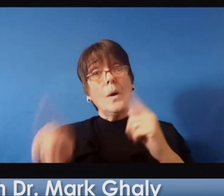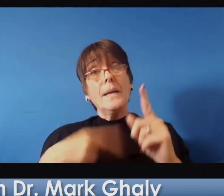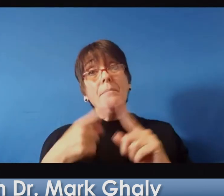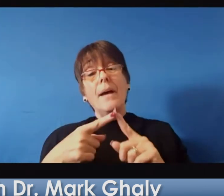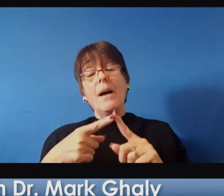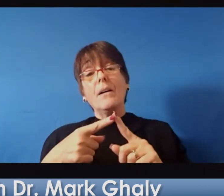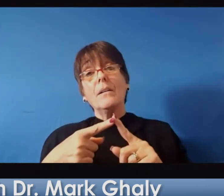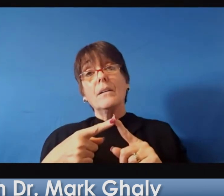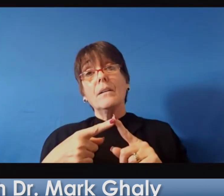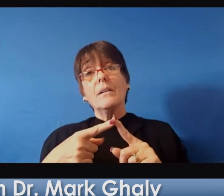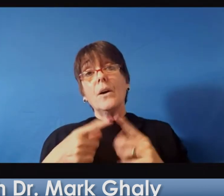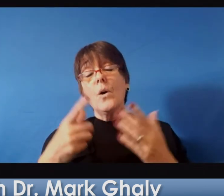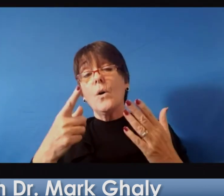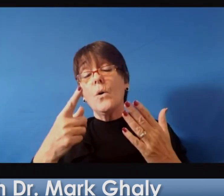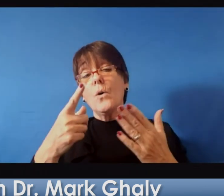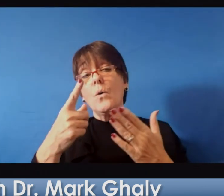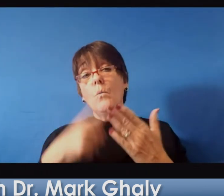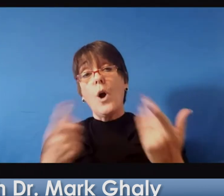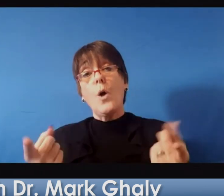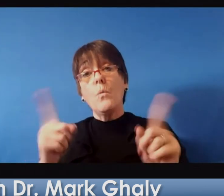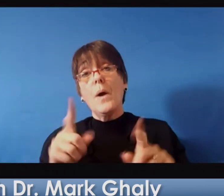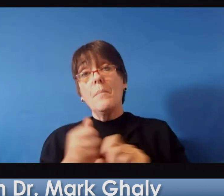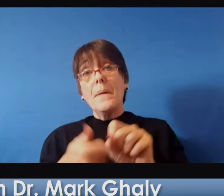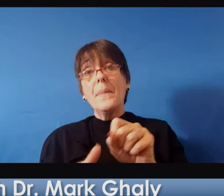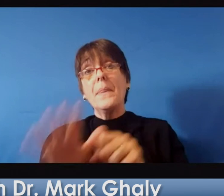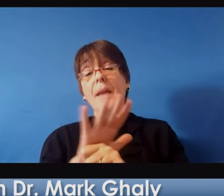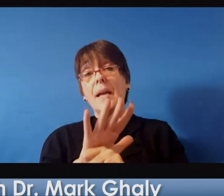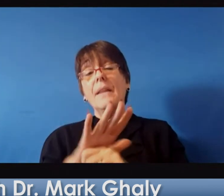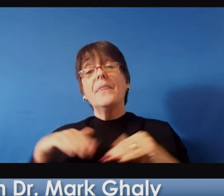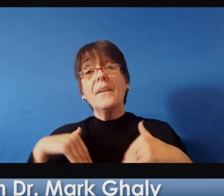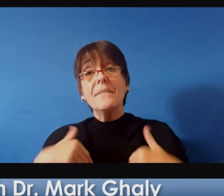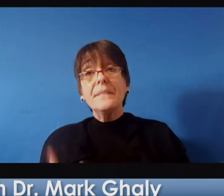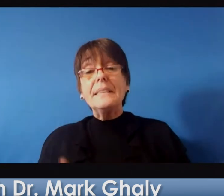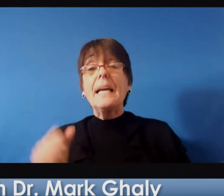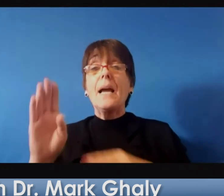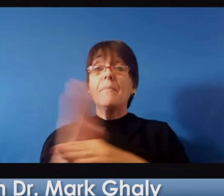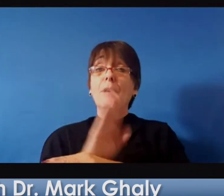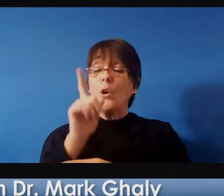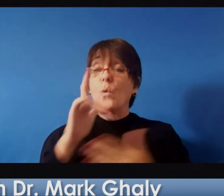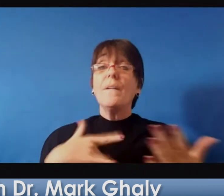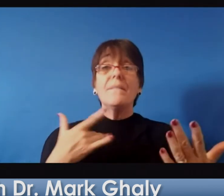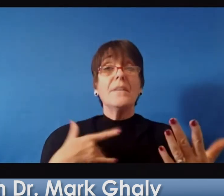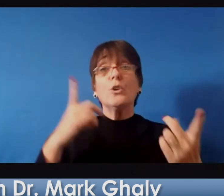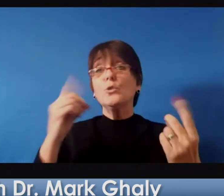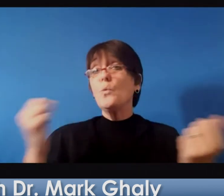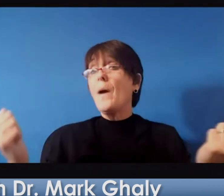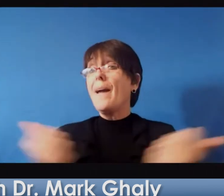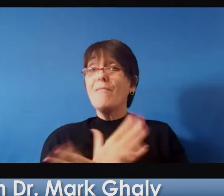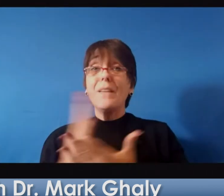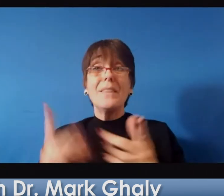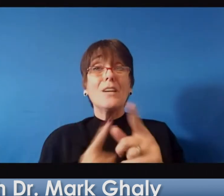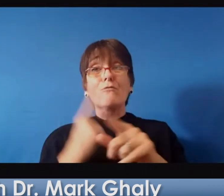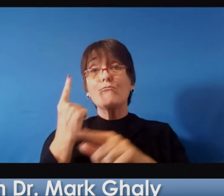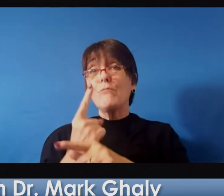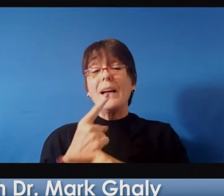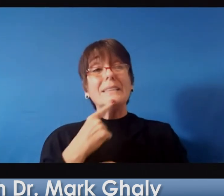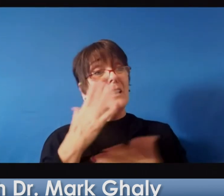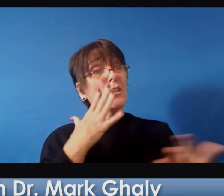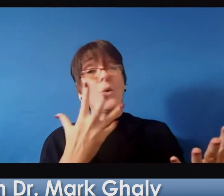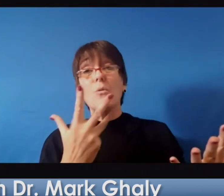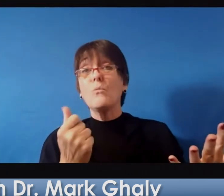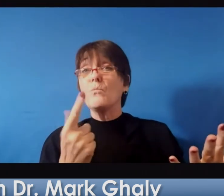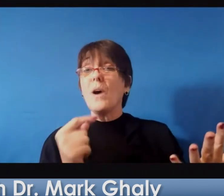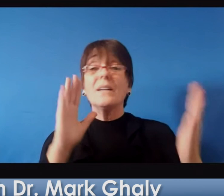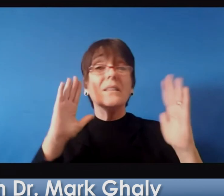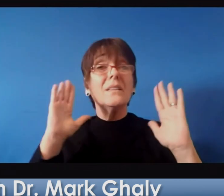unintended consequence of, with this pandemic fatigue and businesses who feel they've done all the right things, saying, you know what, I'm going to